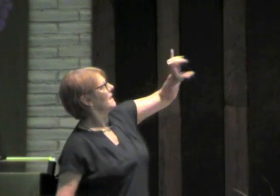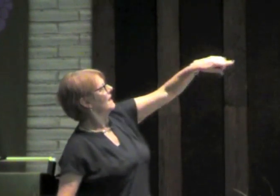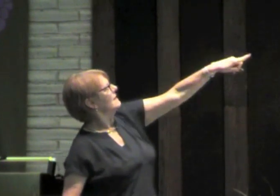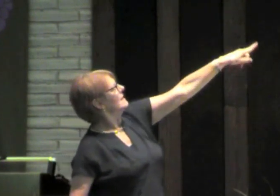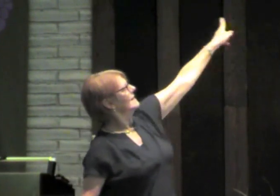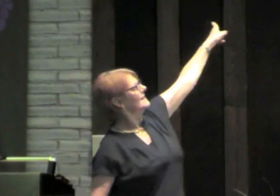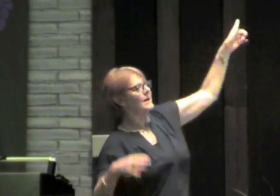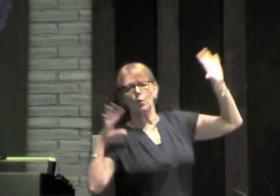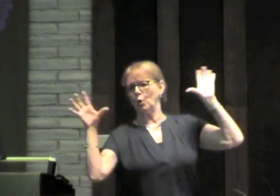performance area.